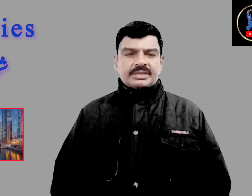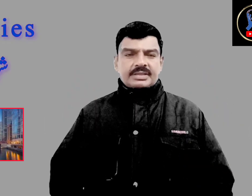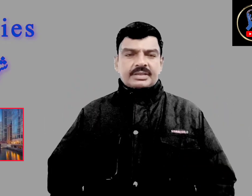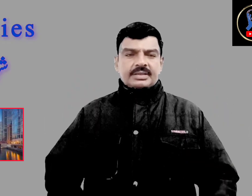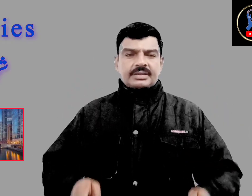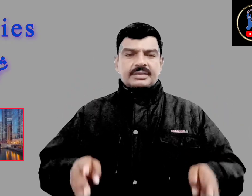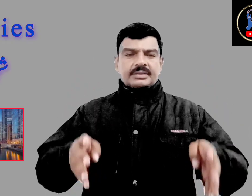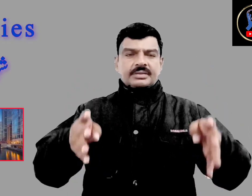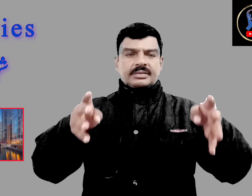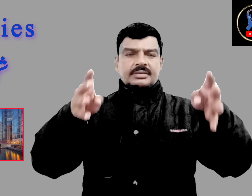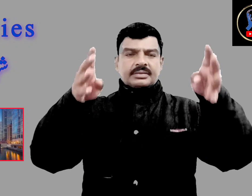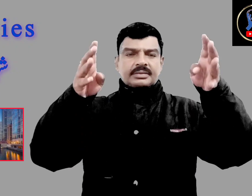cities,